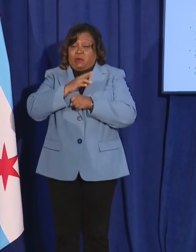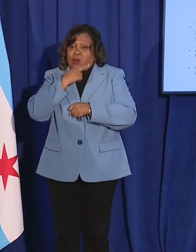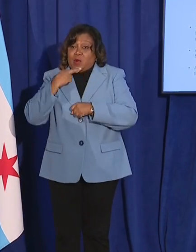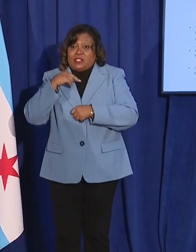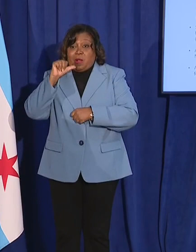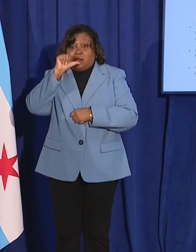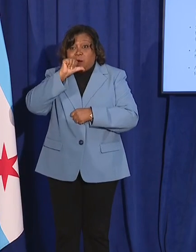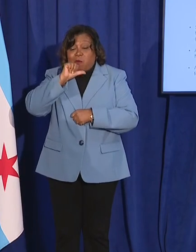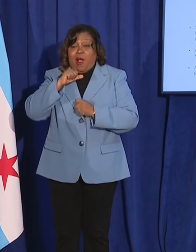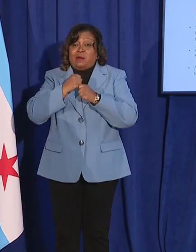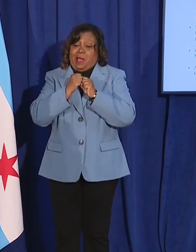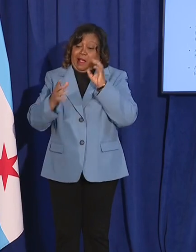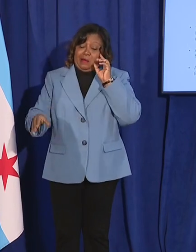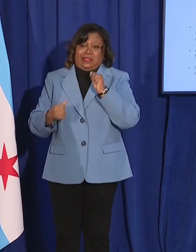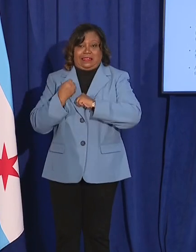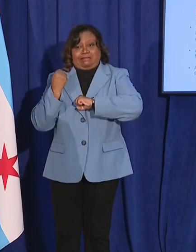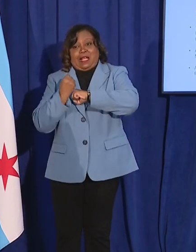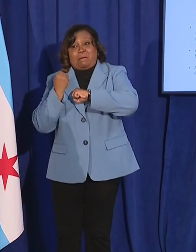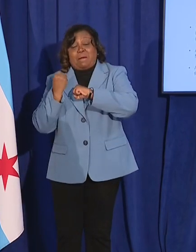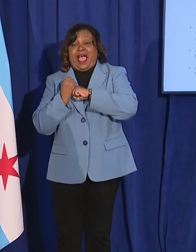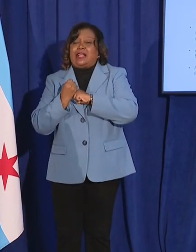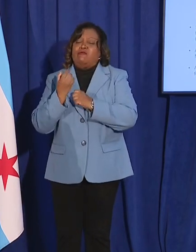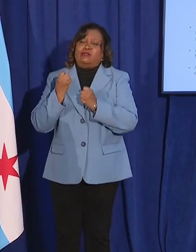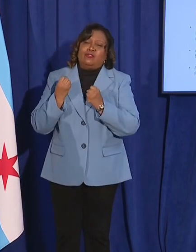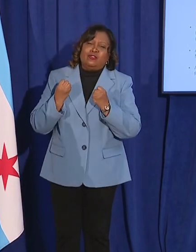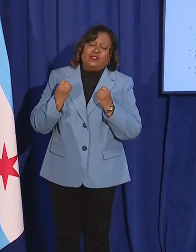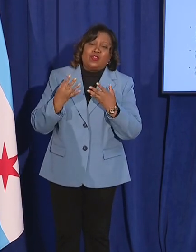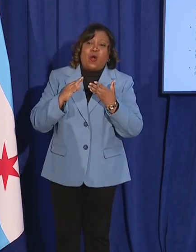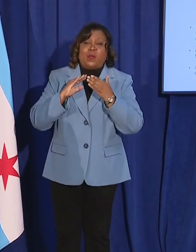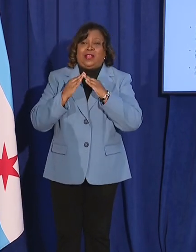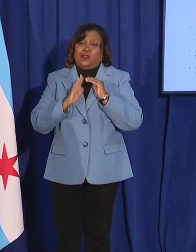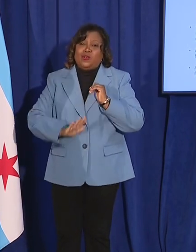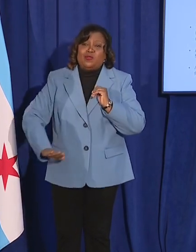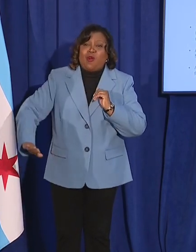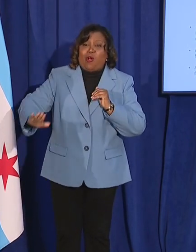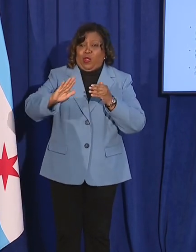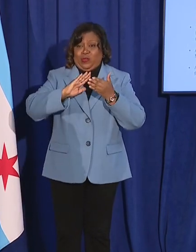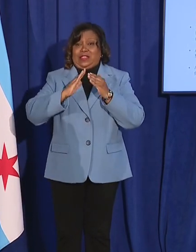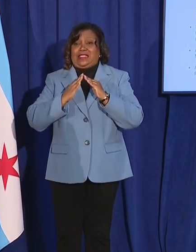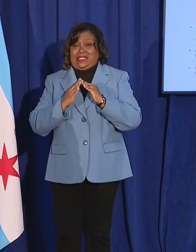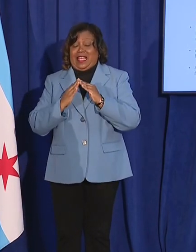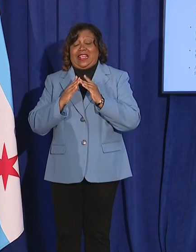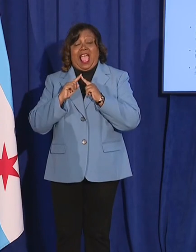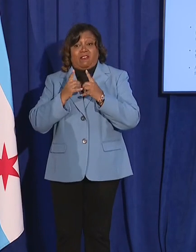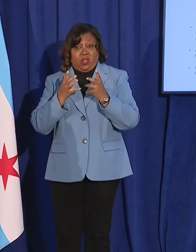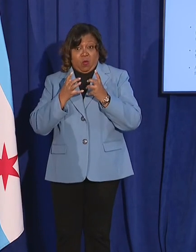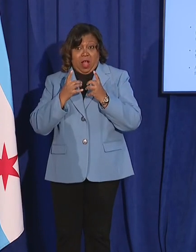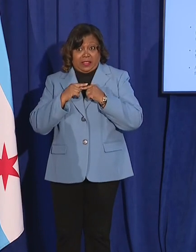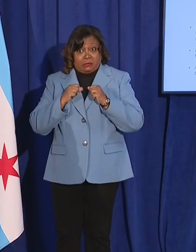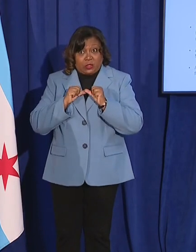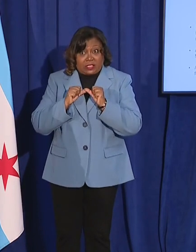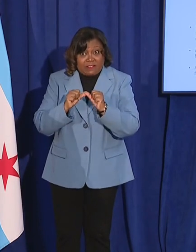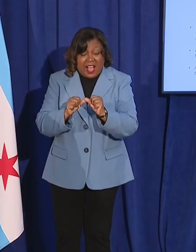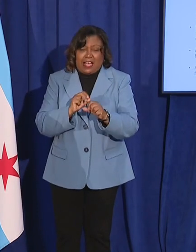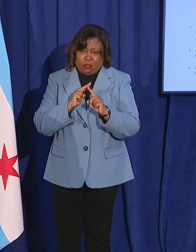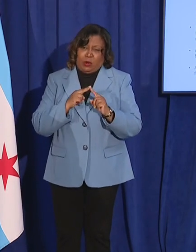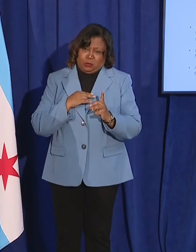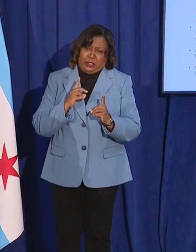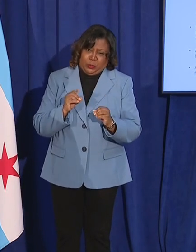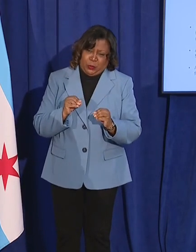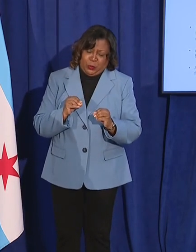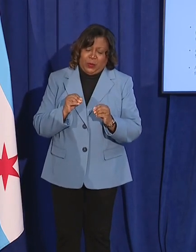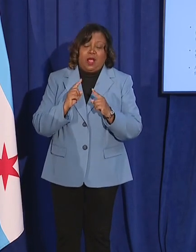and bars make up the backbone of so many communities across the city. And if we want them to survive, and of course we